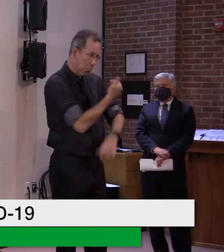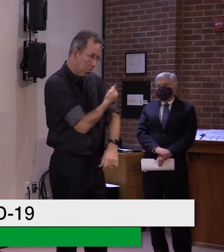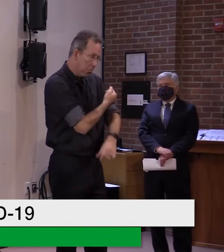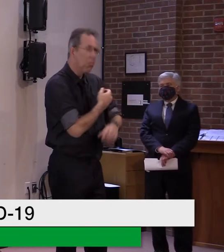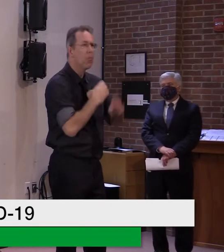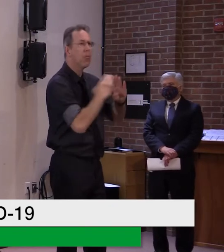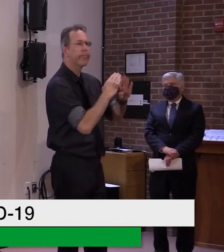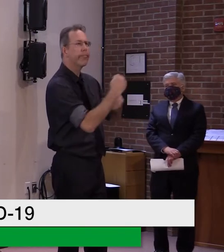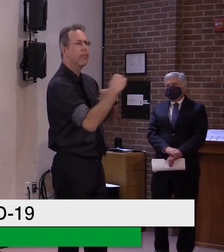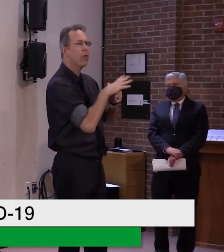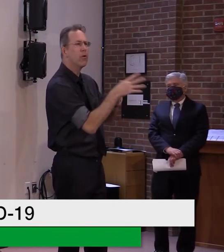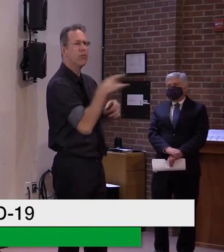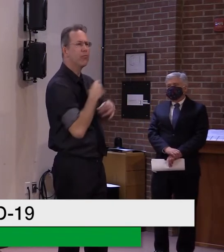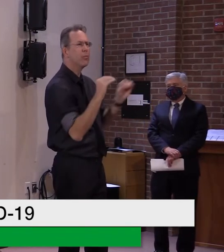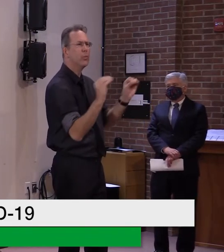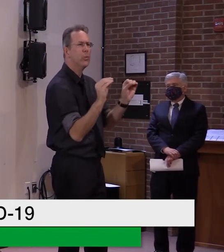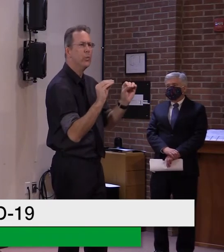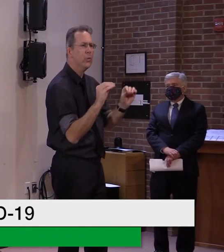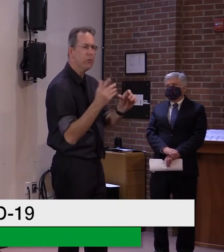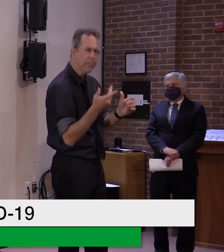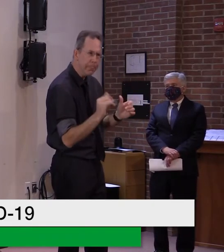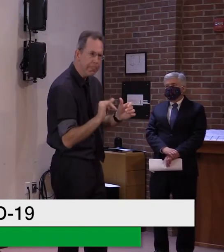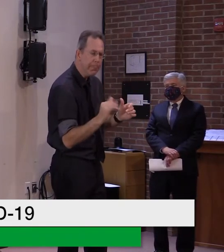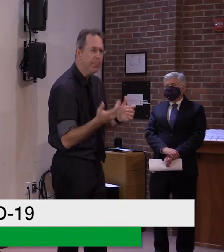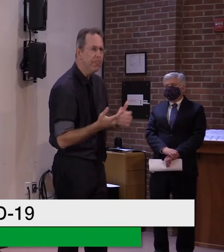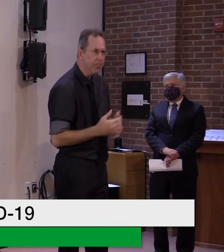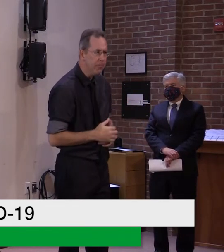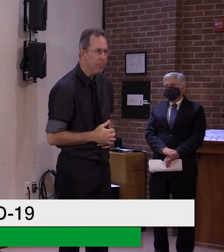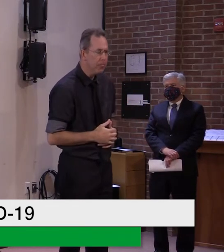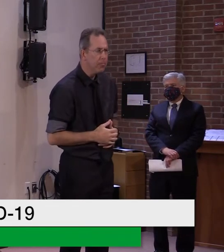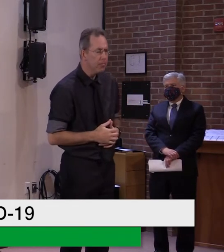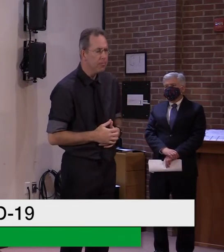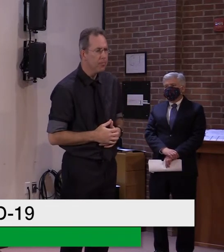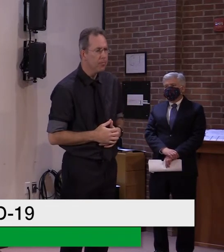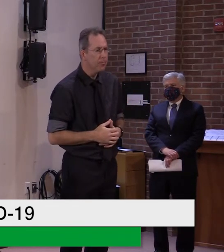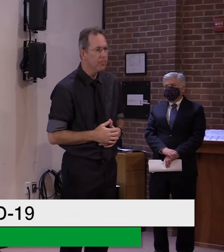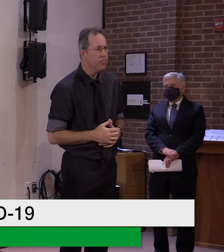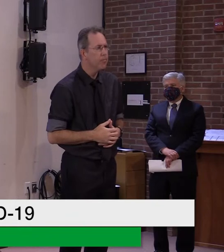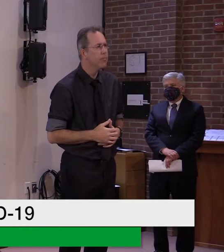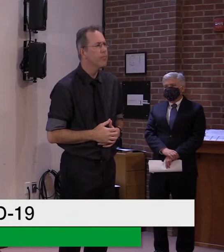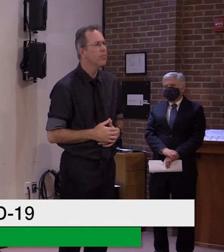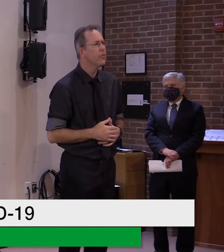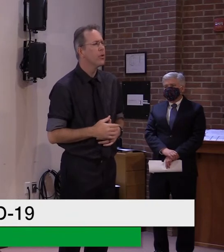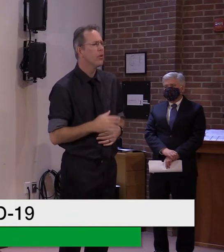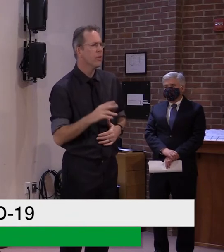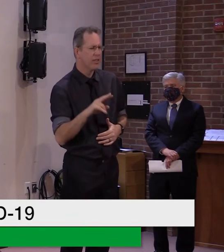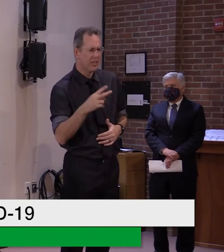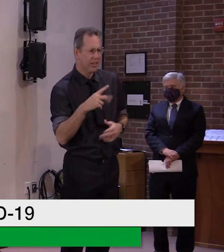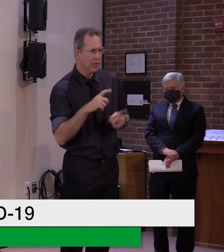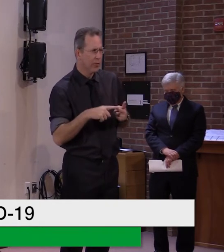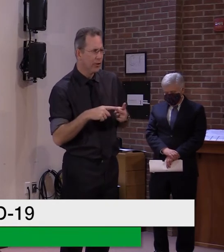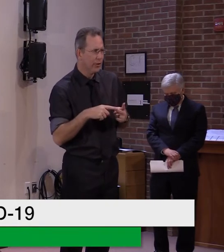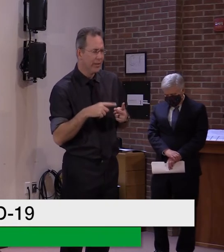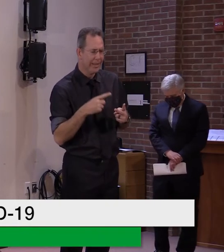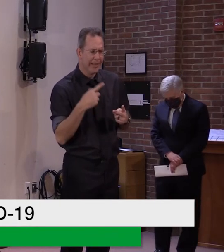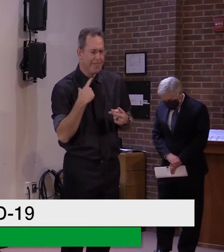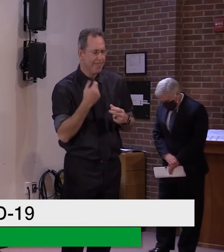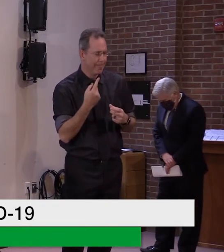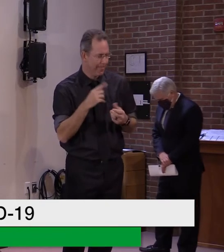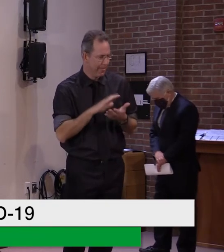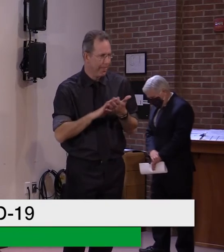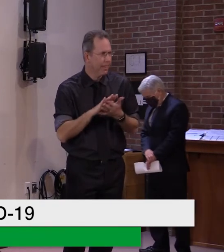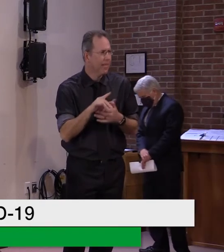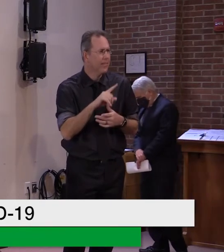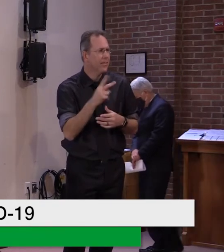um your other question did you repeat the other question the